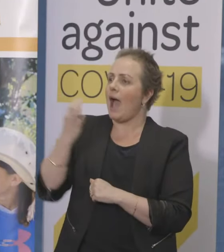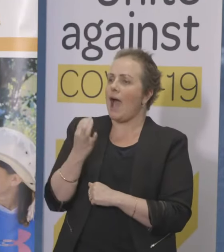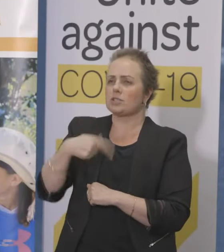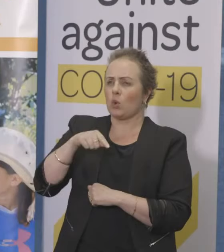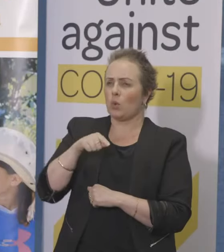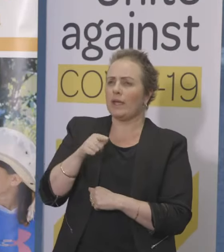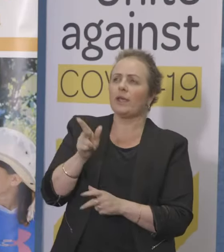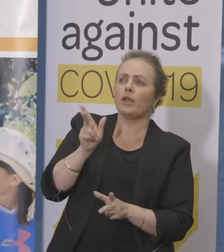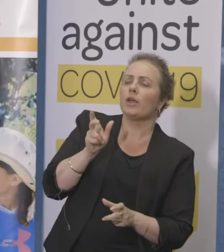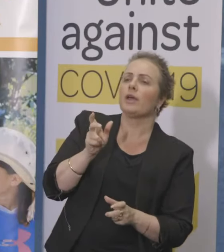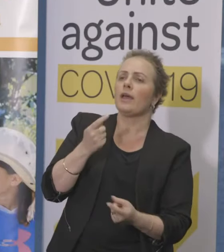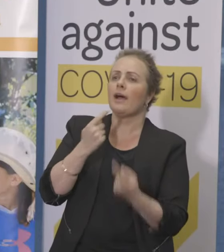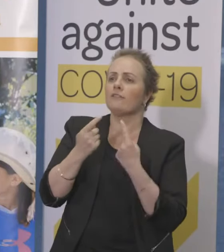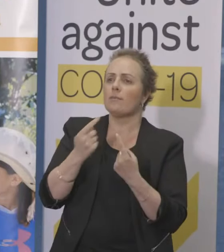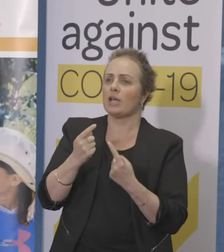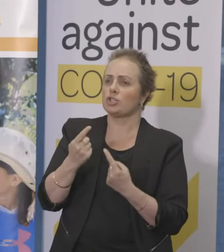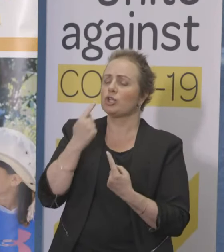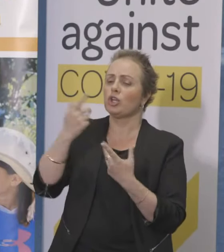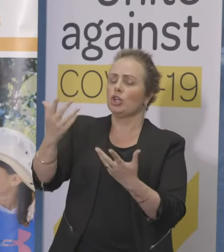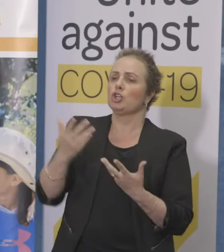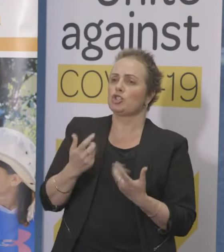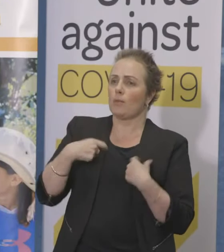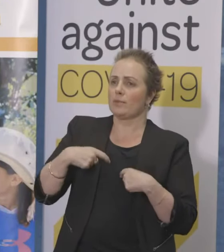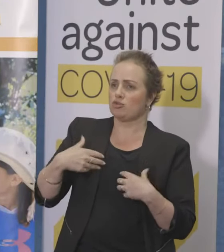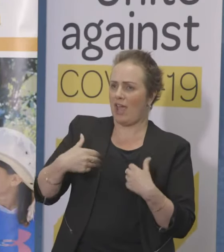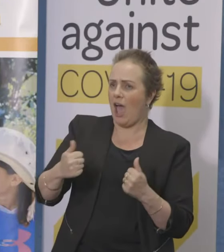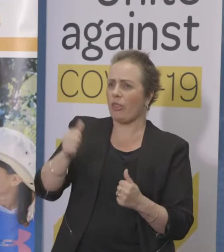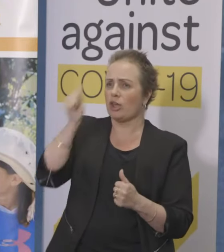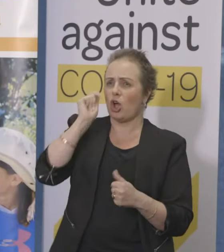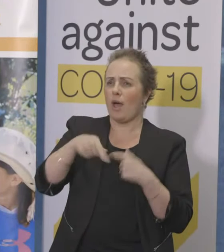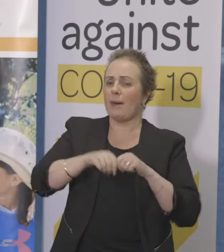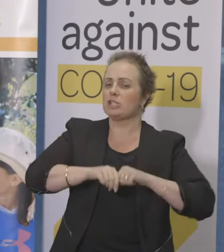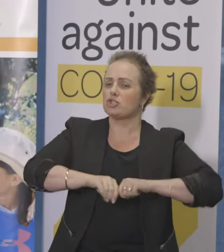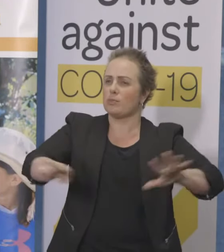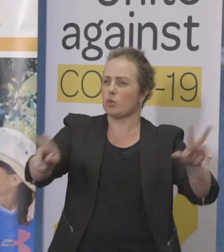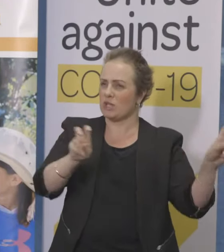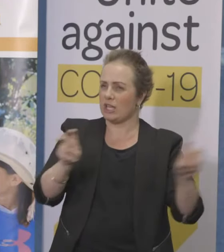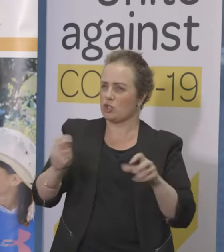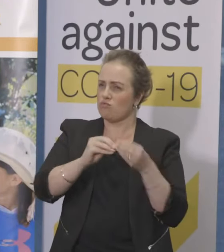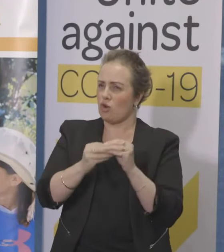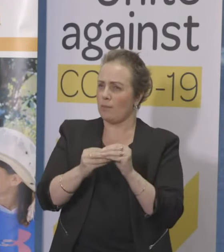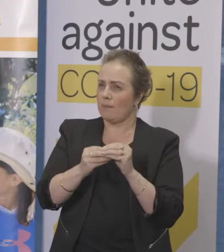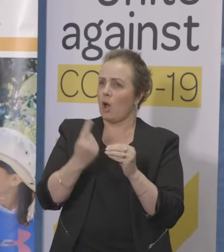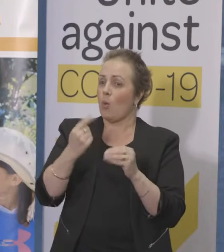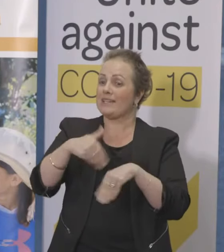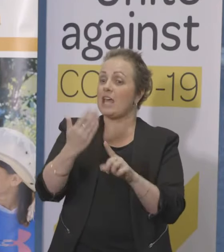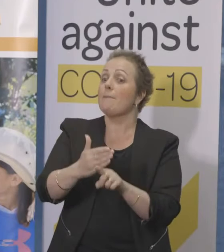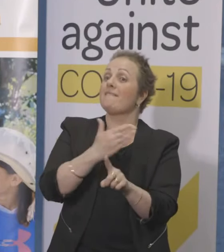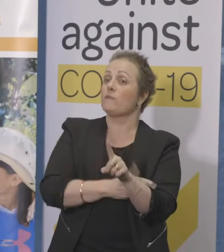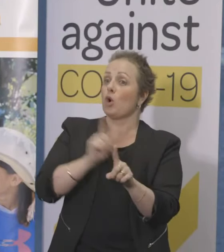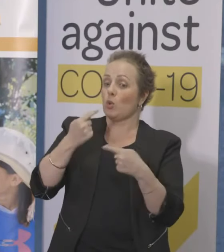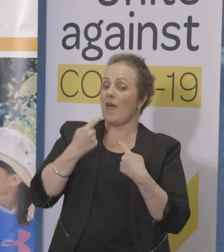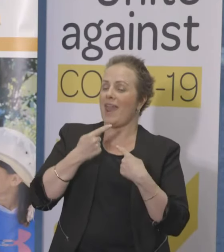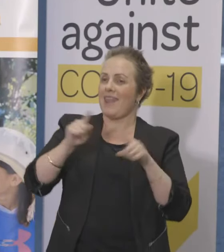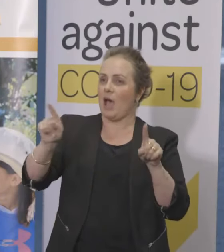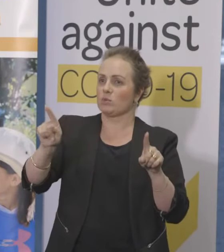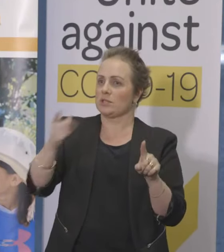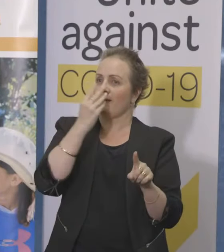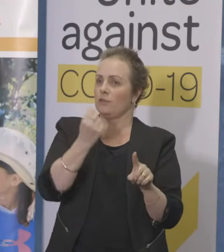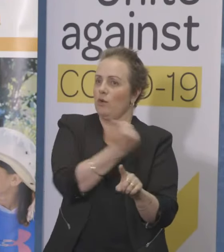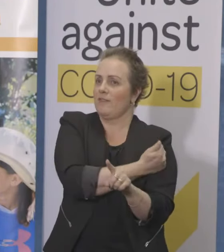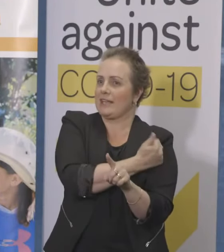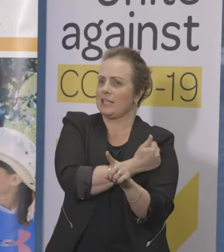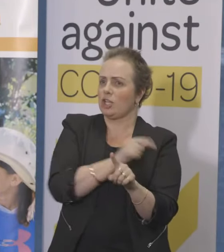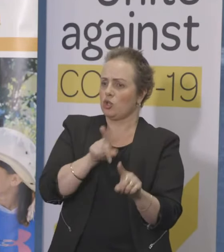the Ministry of Health was aware of flu distribution issues a day before you announced the new flu campaign on March 18th. Why did you not tell the public